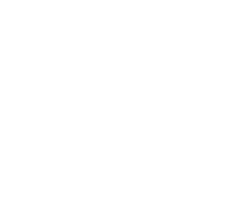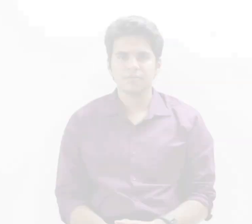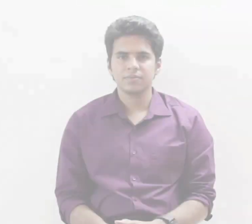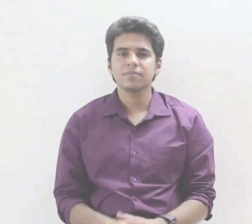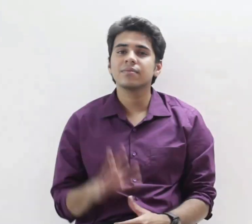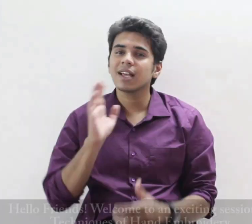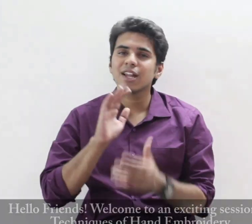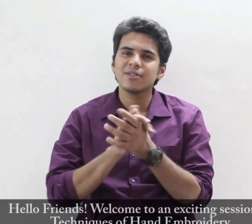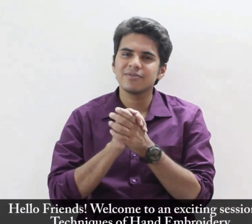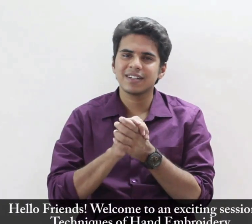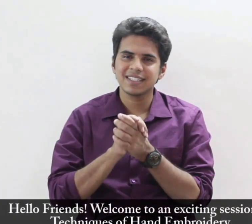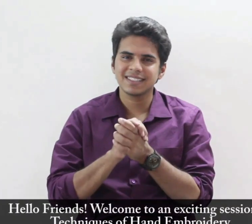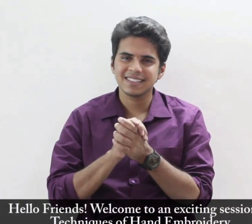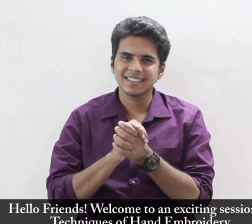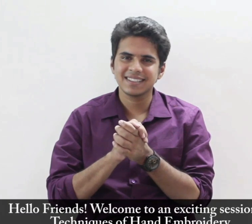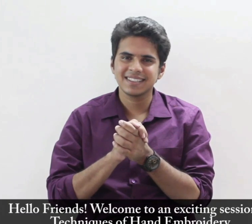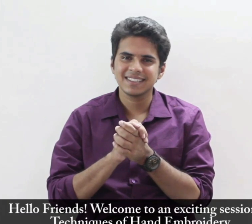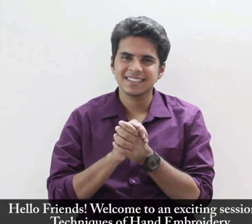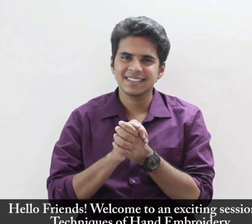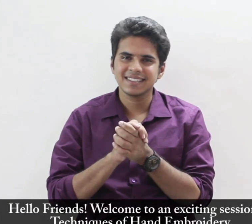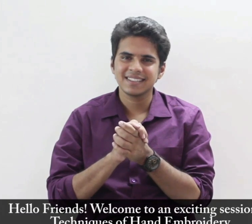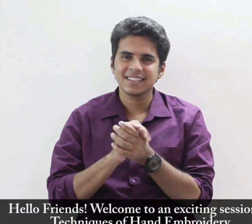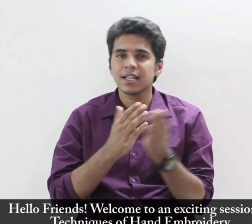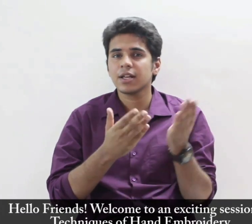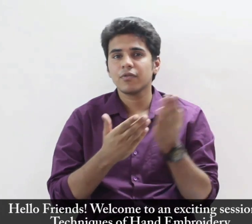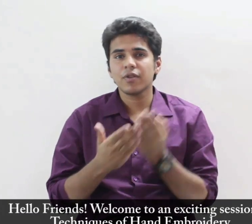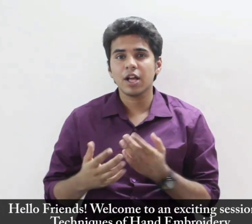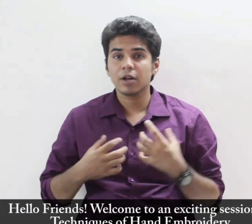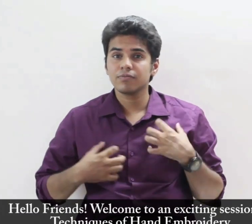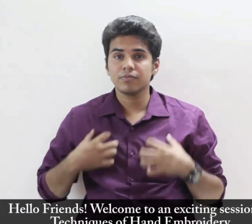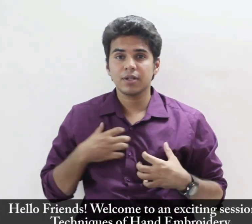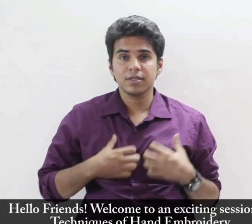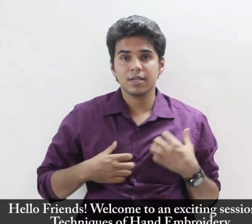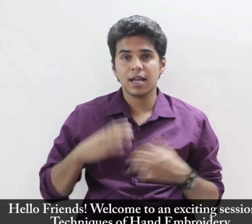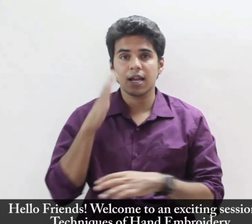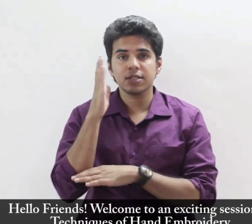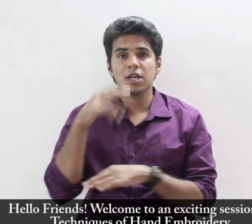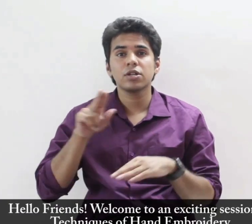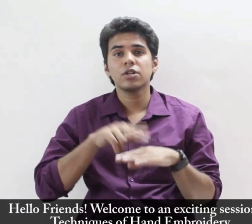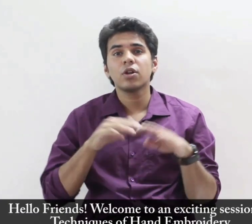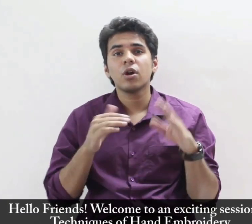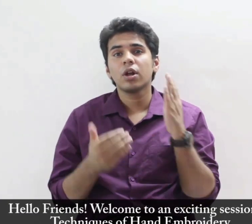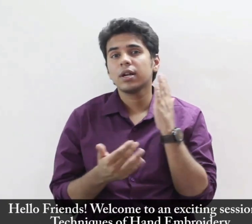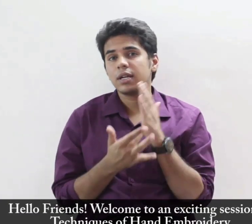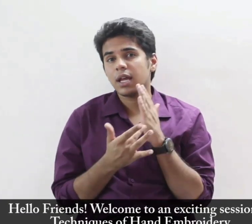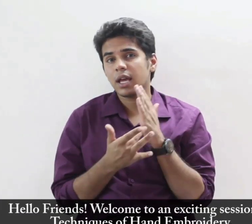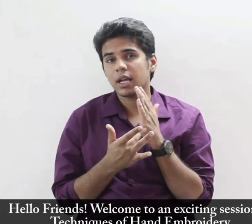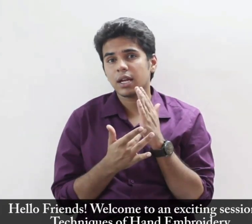techniques. Hello friends, welcome to an exciting session of Techniques of Hand